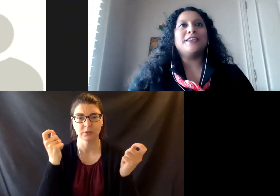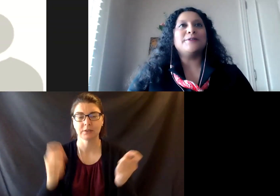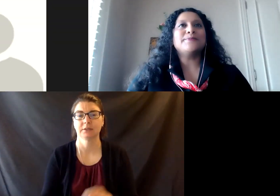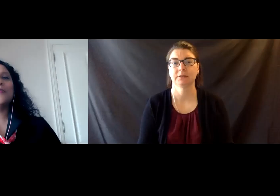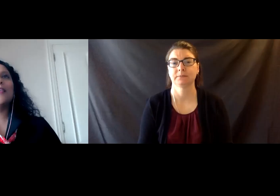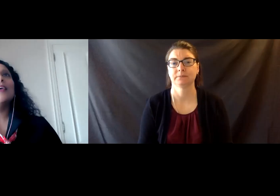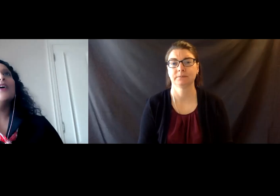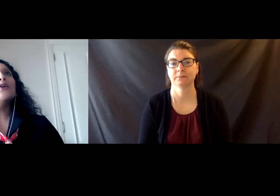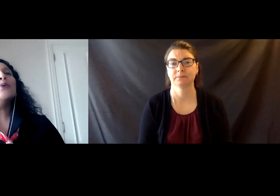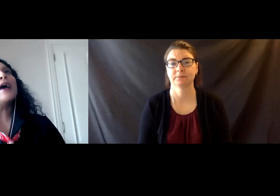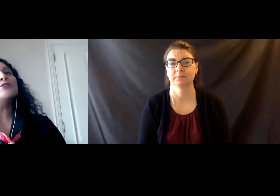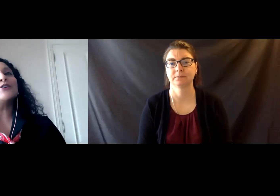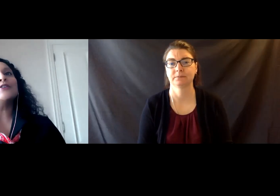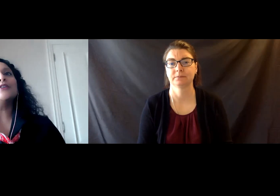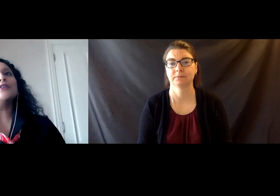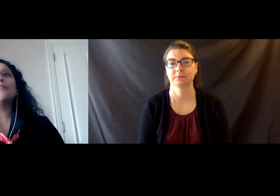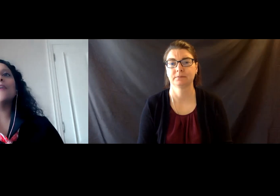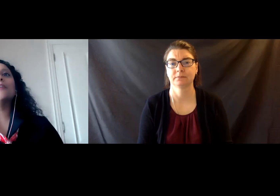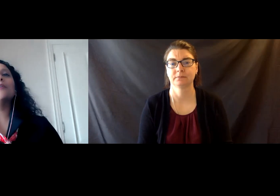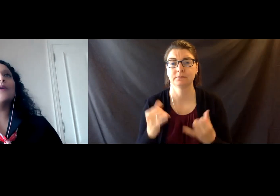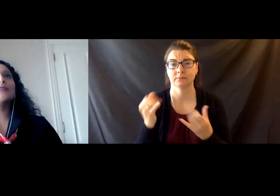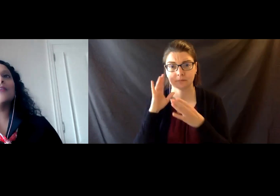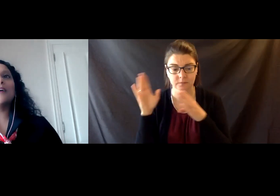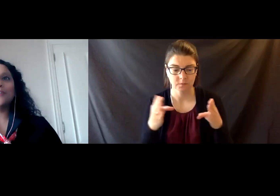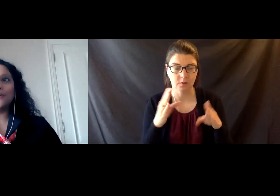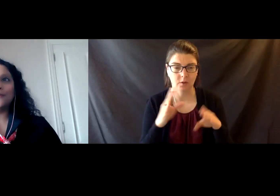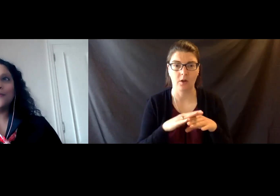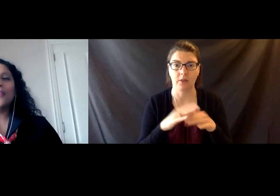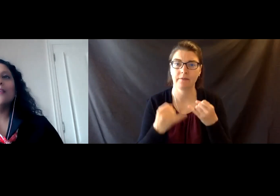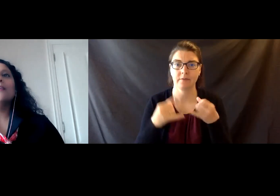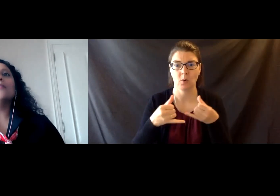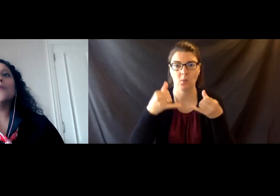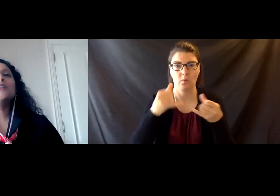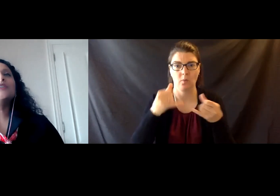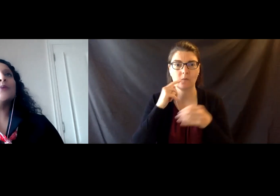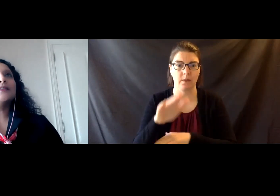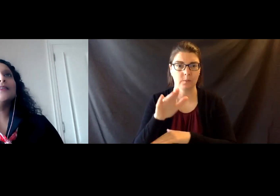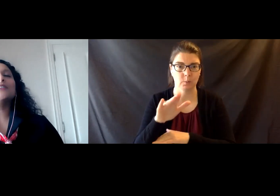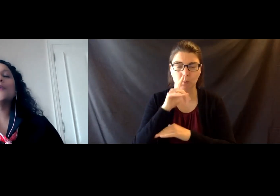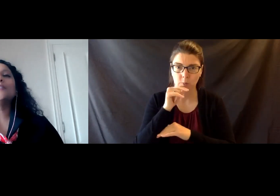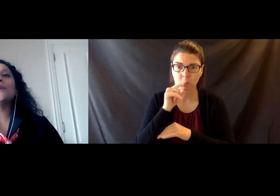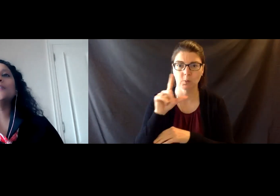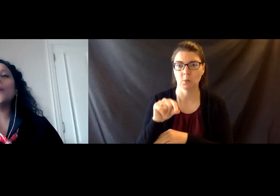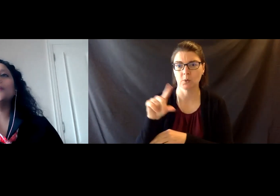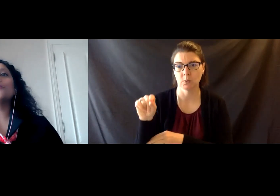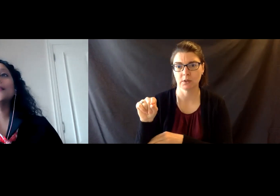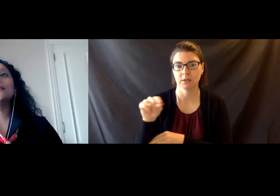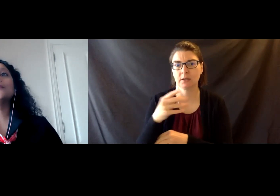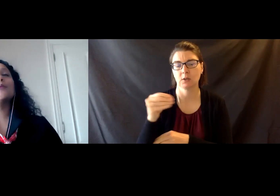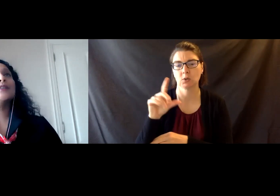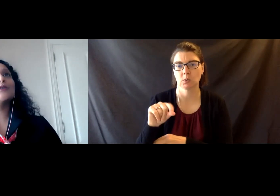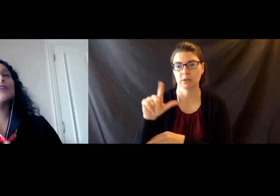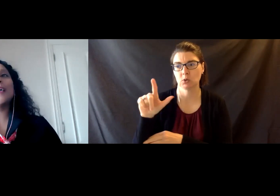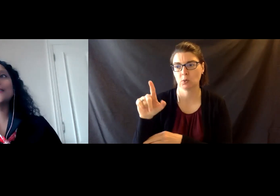2020 video. We now turn to the final awards of the afternoon, the 2020 and 2021